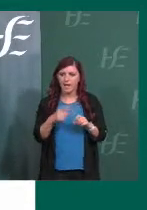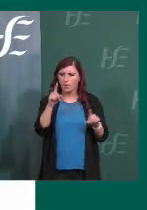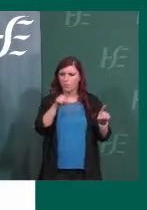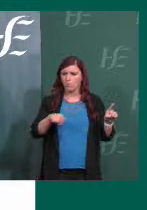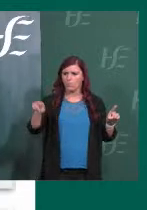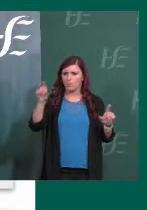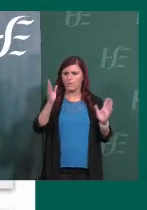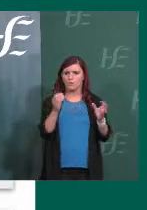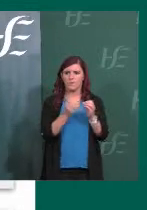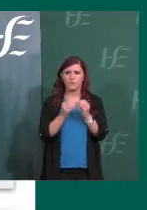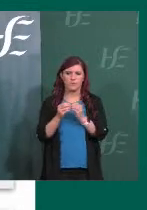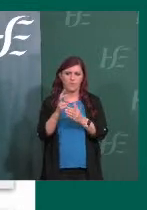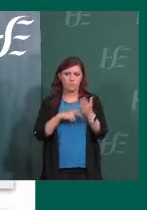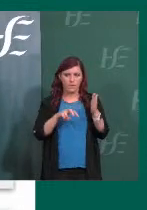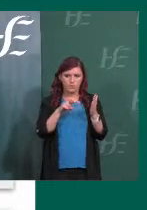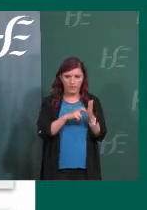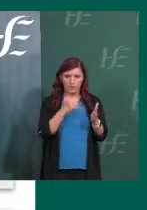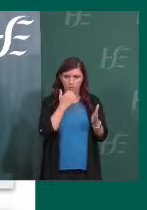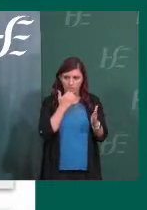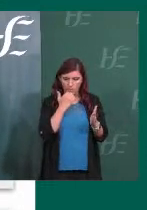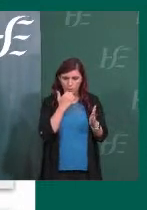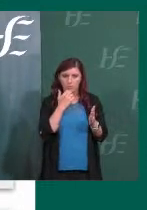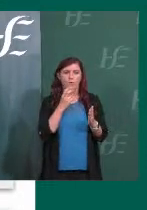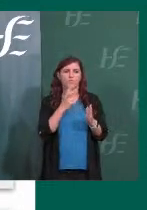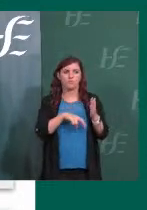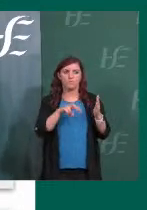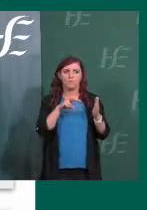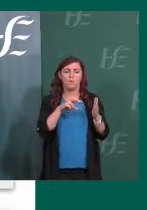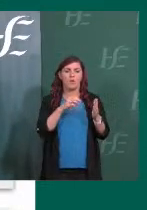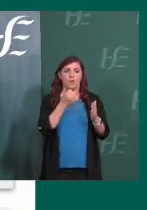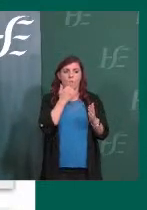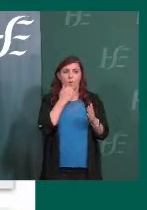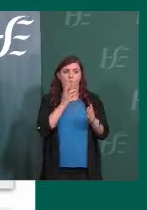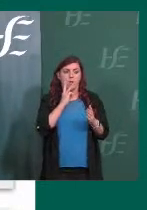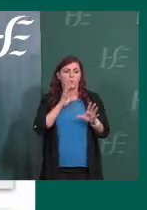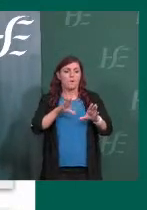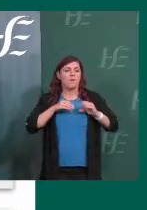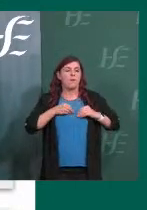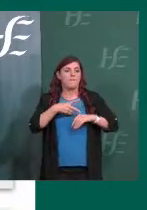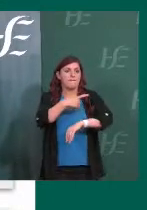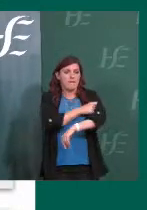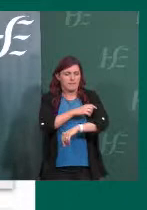high registration rates, very high vaccine uptake rates, which is a tremendous